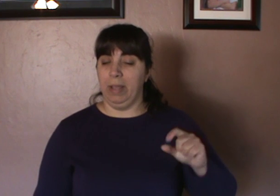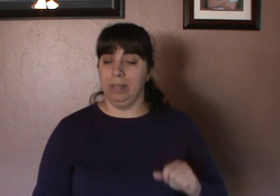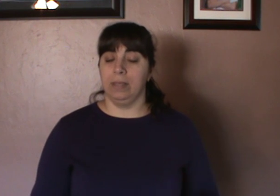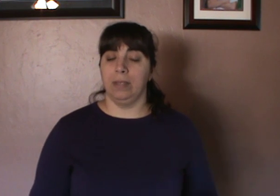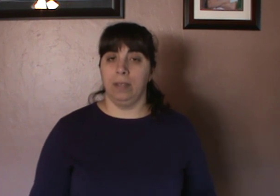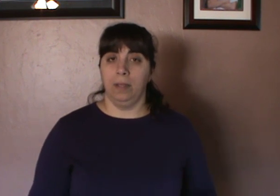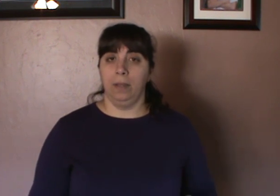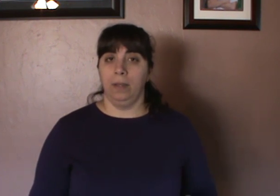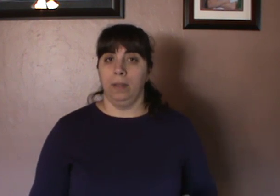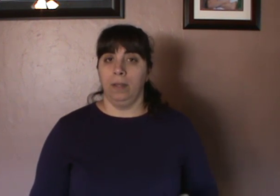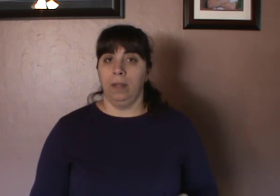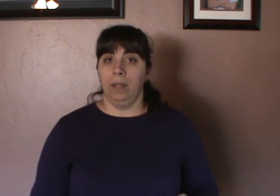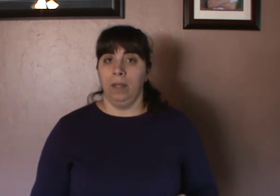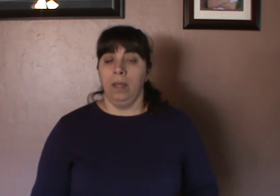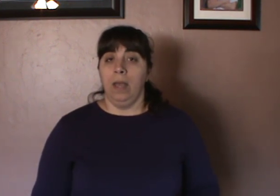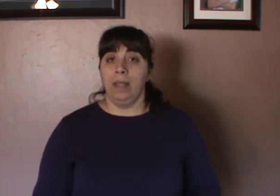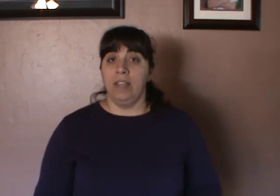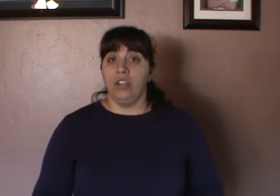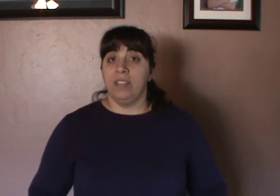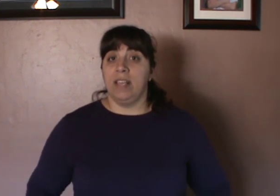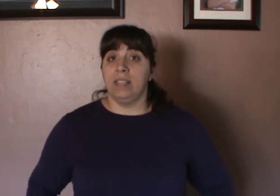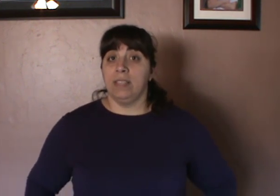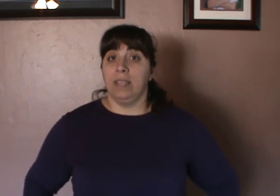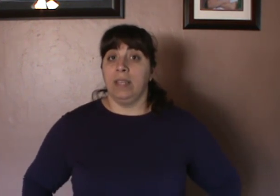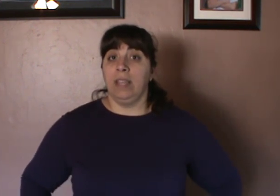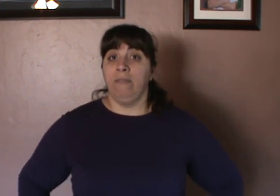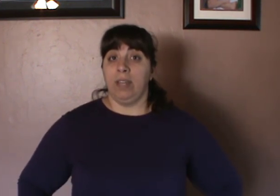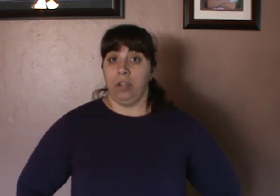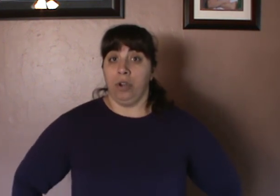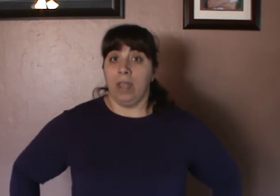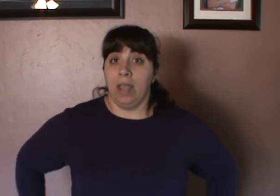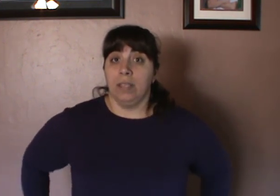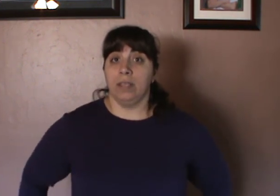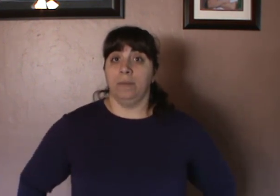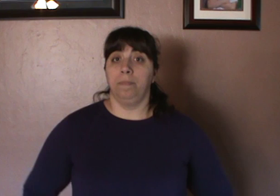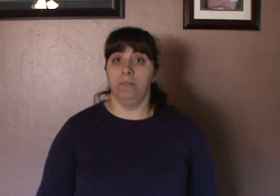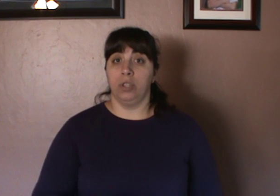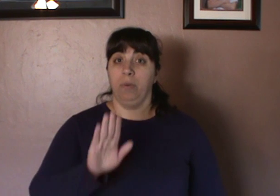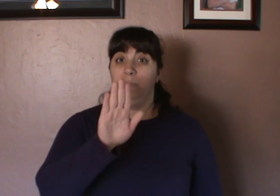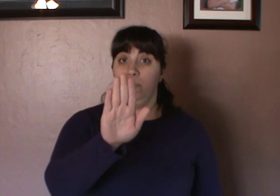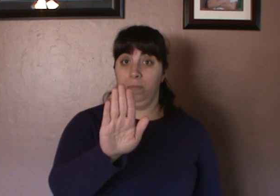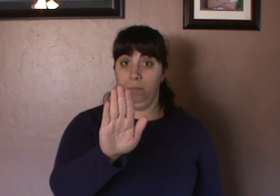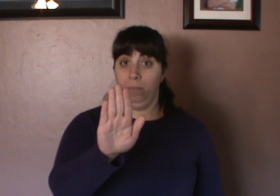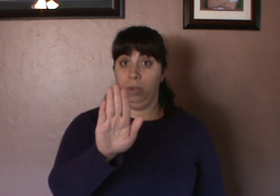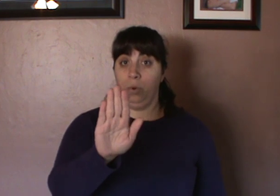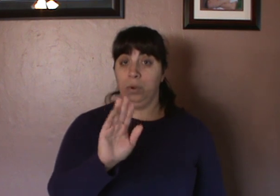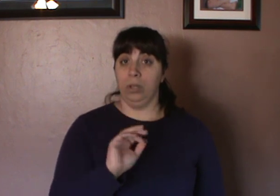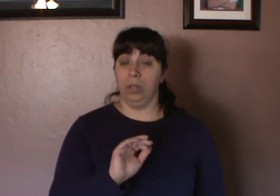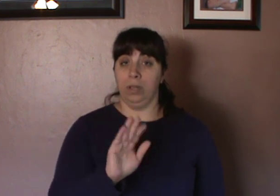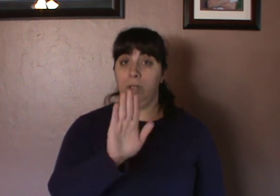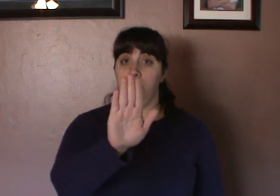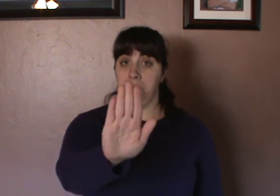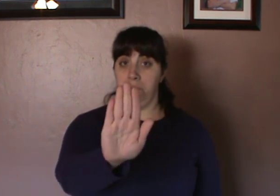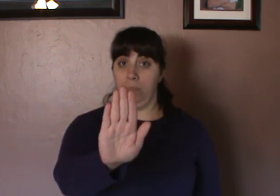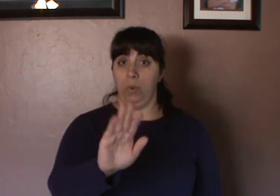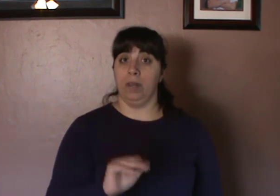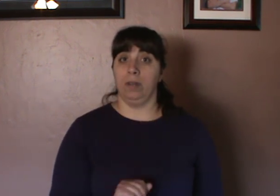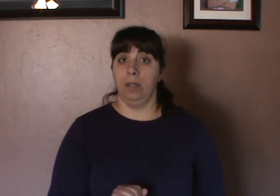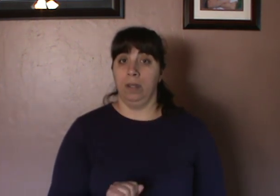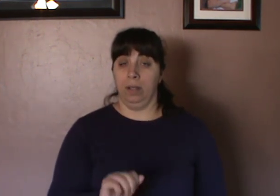must. And then she says, even in your case, so yours, pointing like